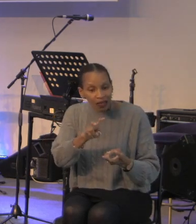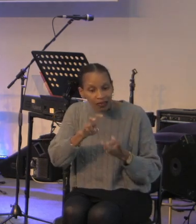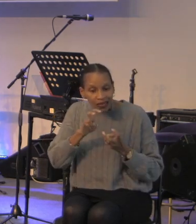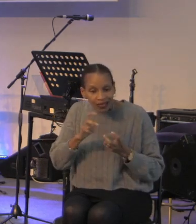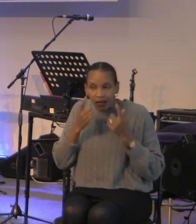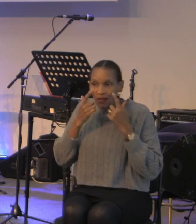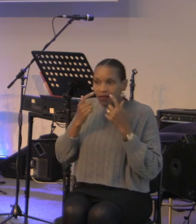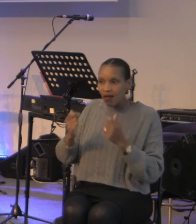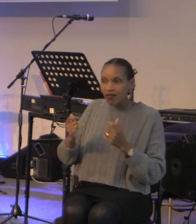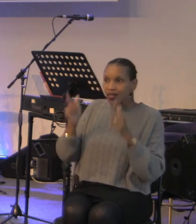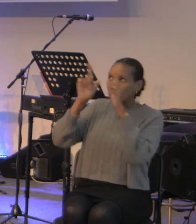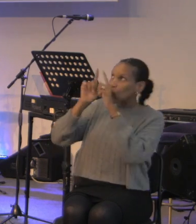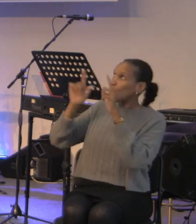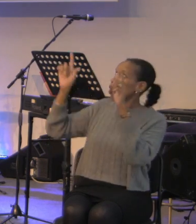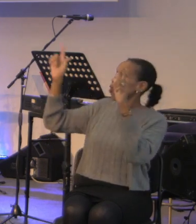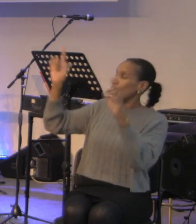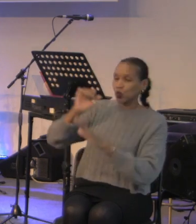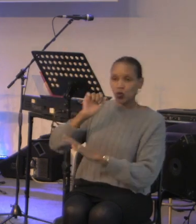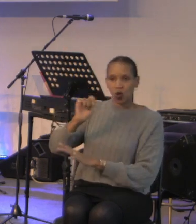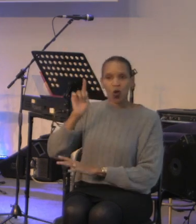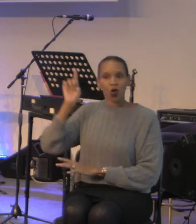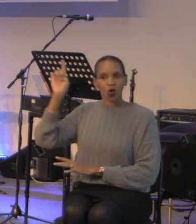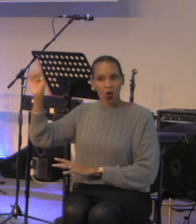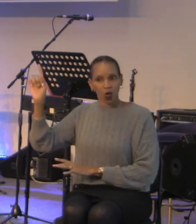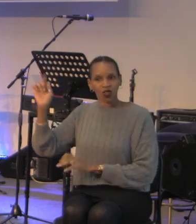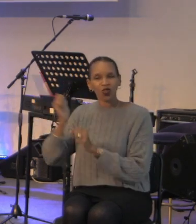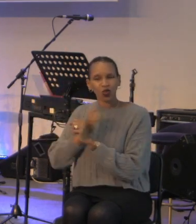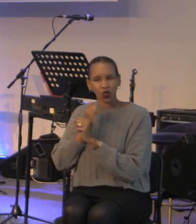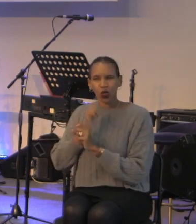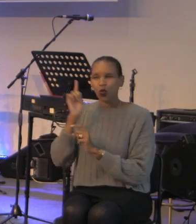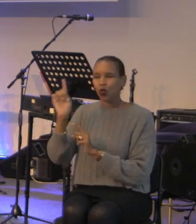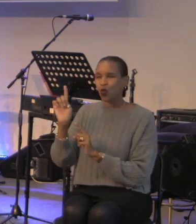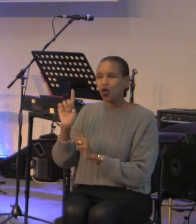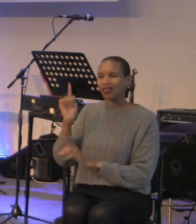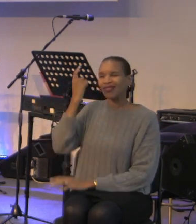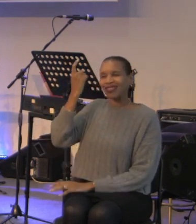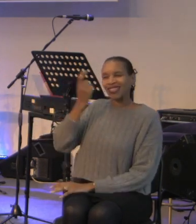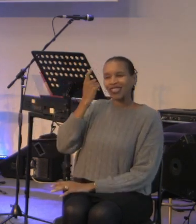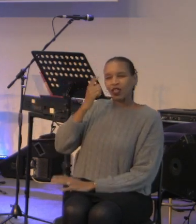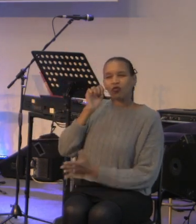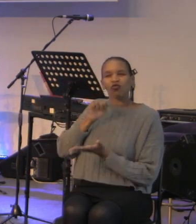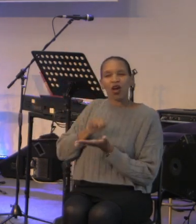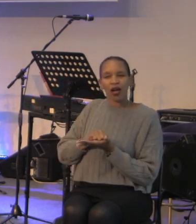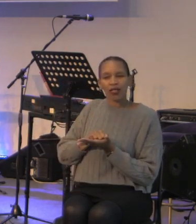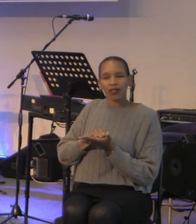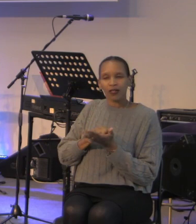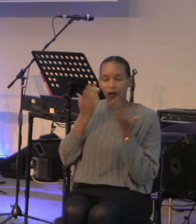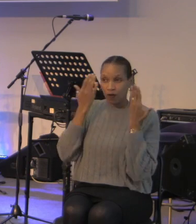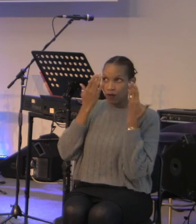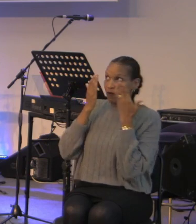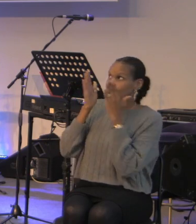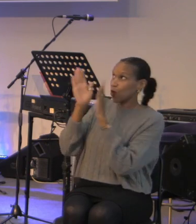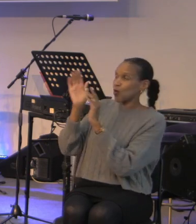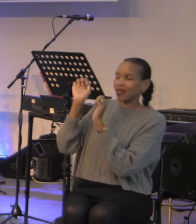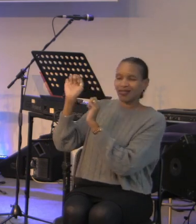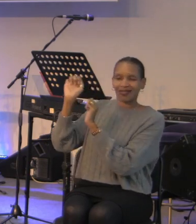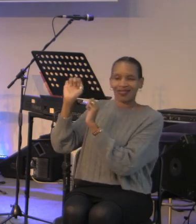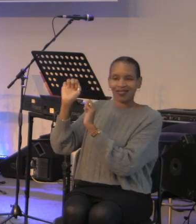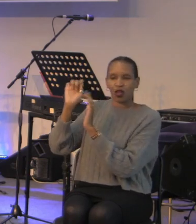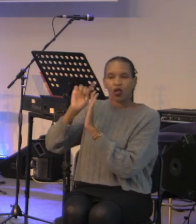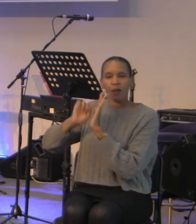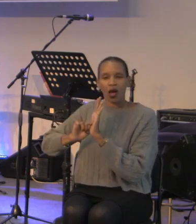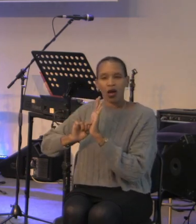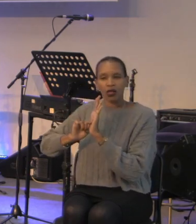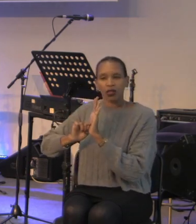Lord your God and do what he considers right, if you pay attention to his commands and